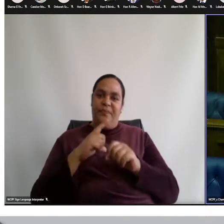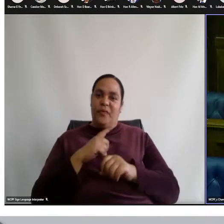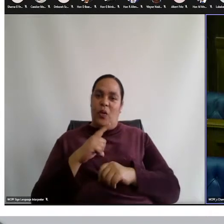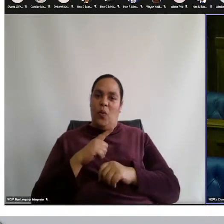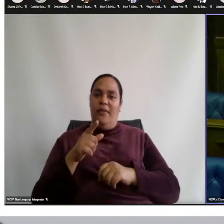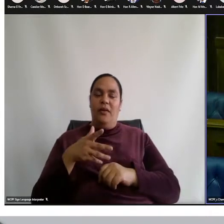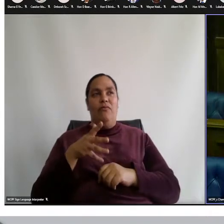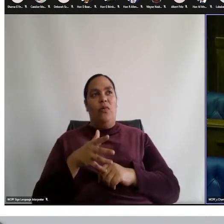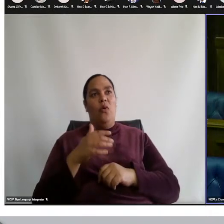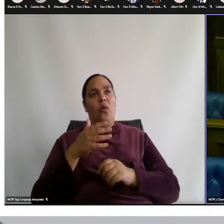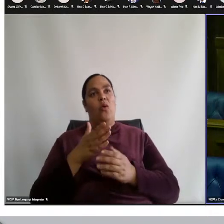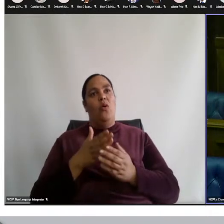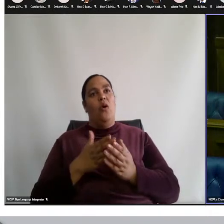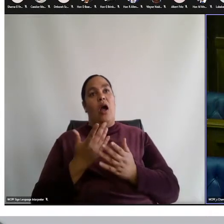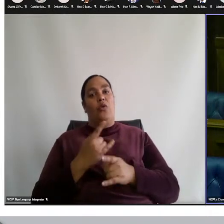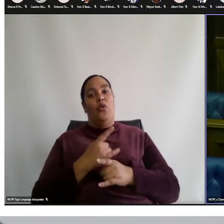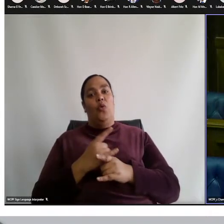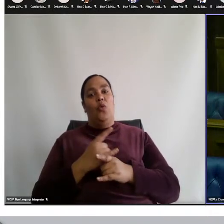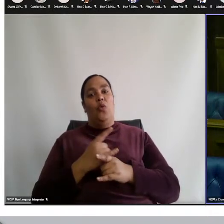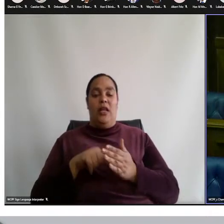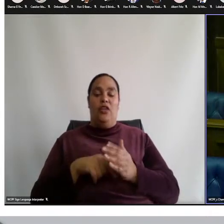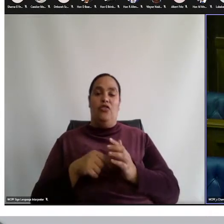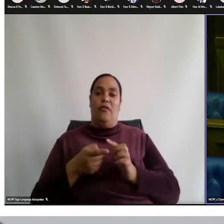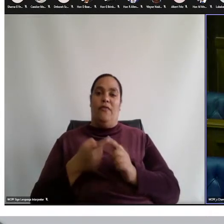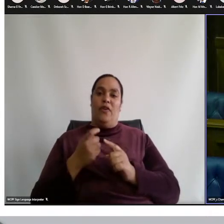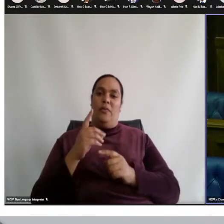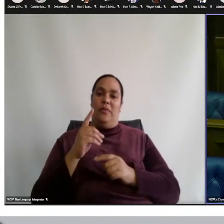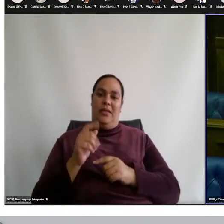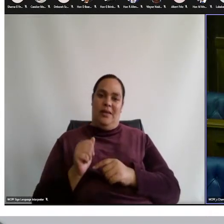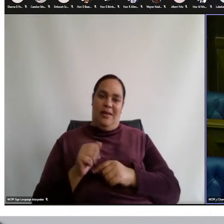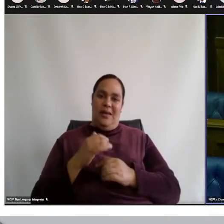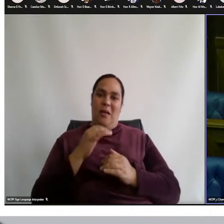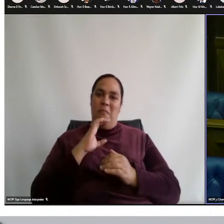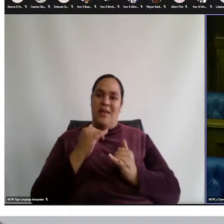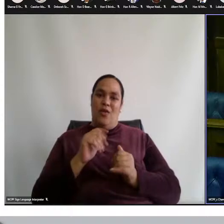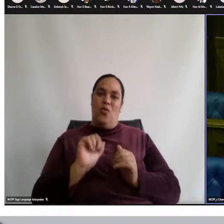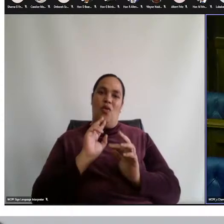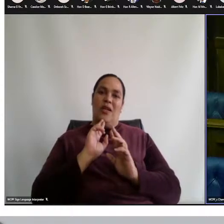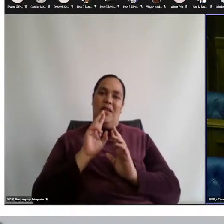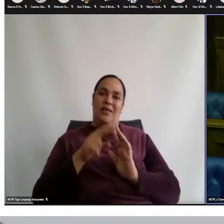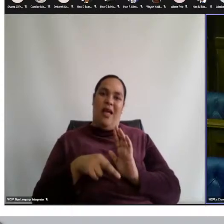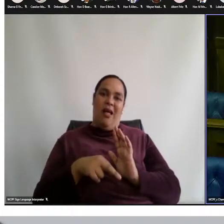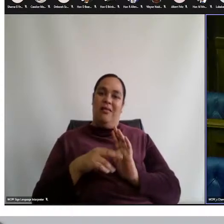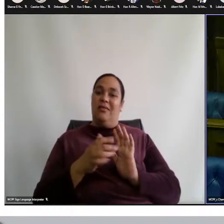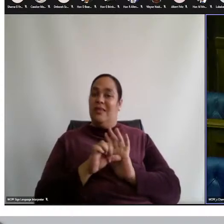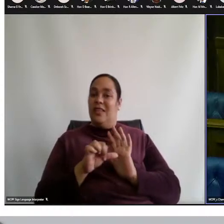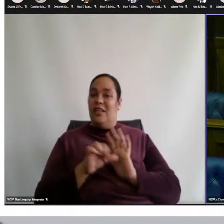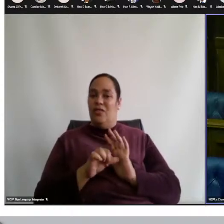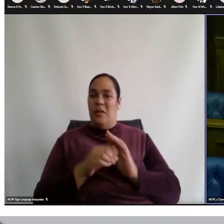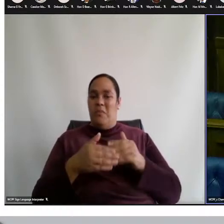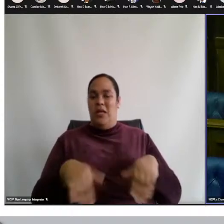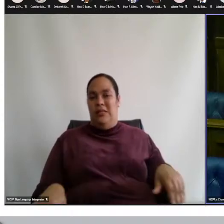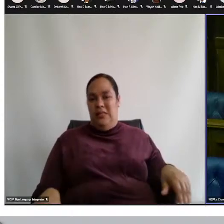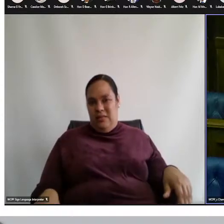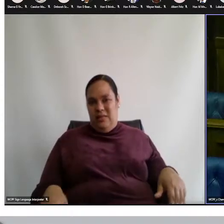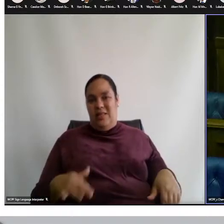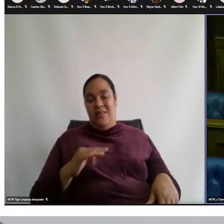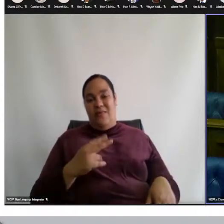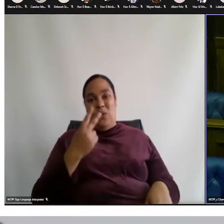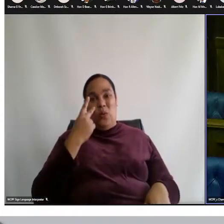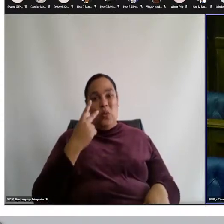winning by-elections from the DA that has now resulted in essentially a bias. You look at